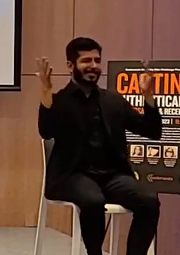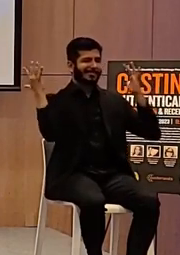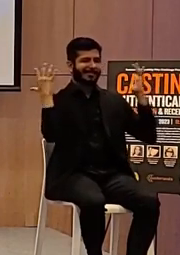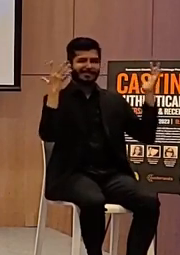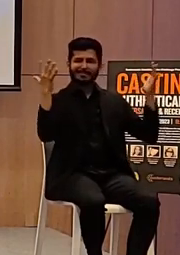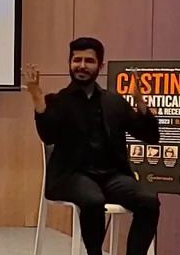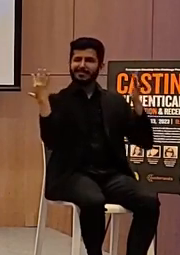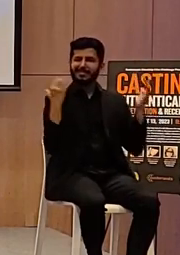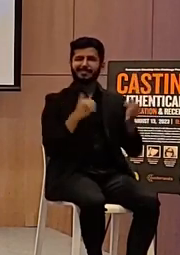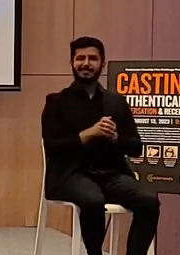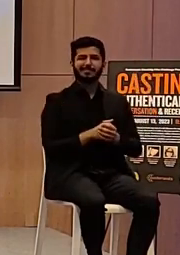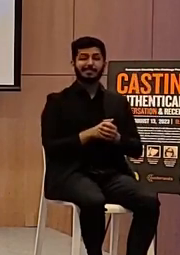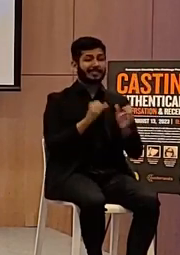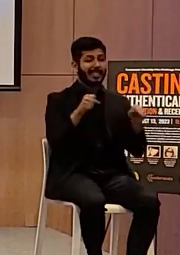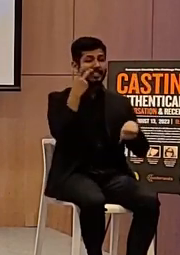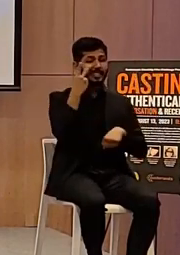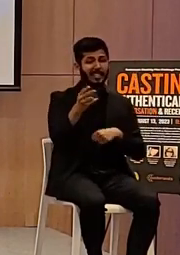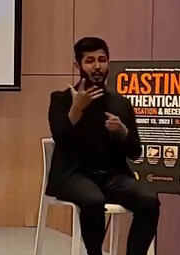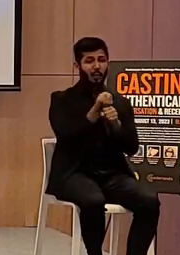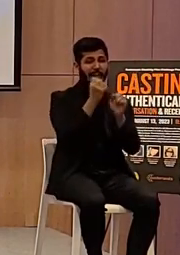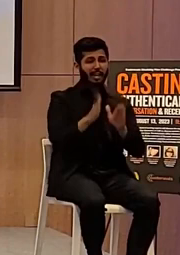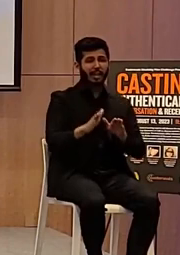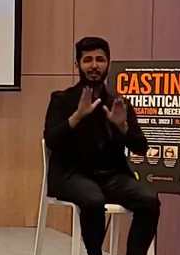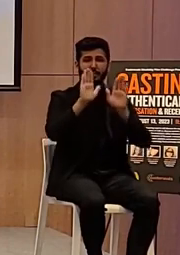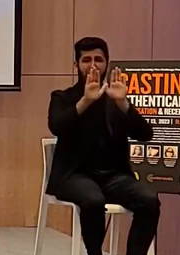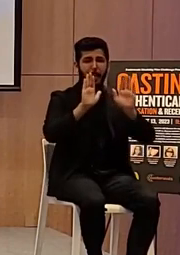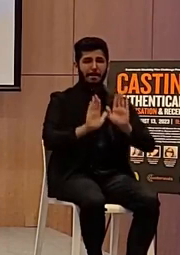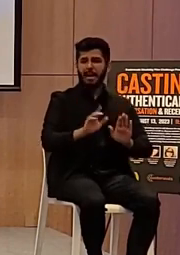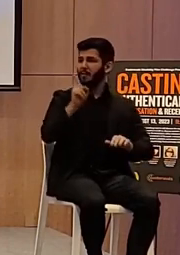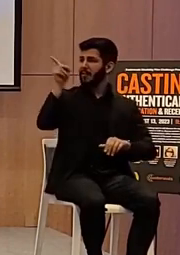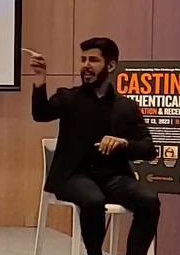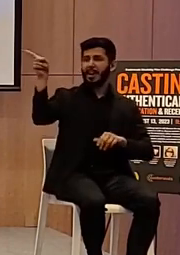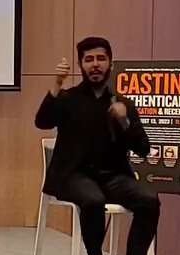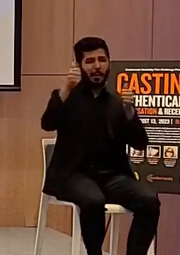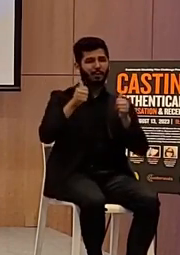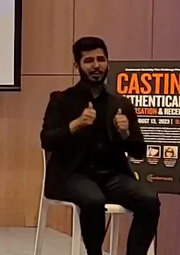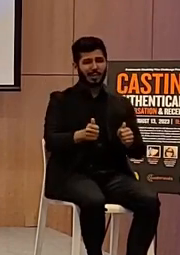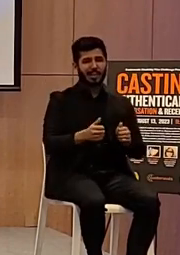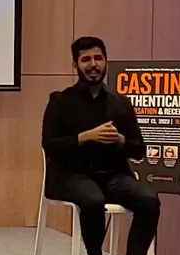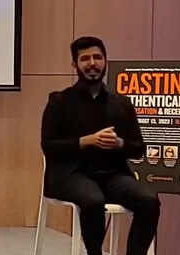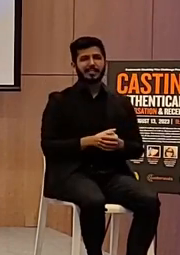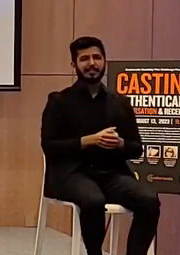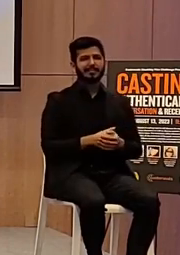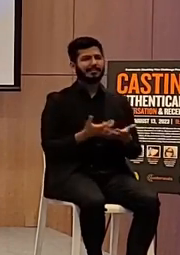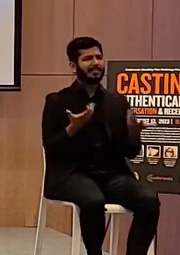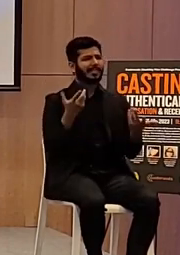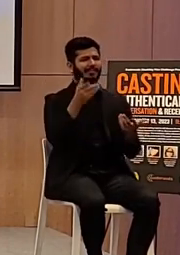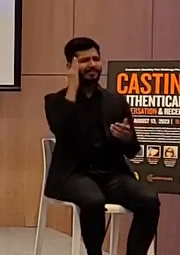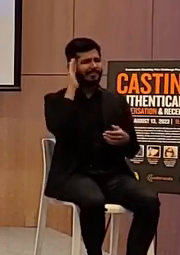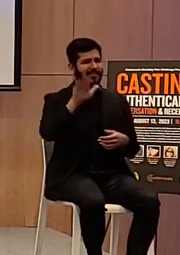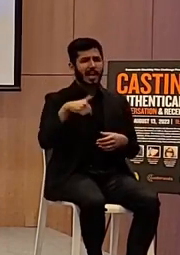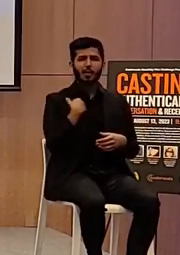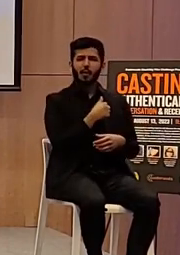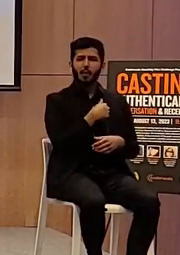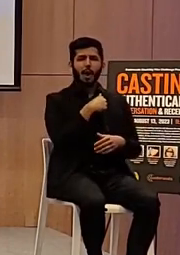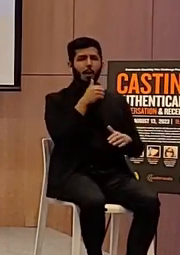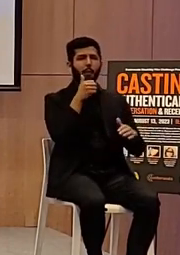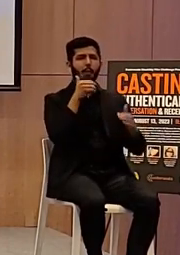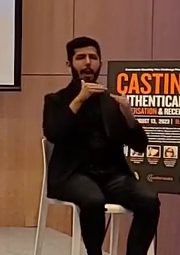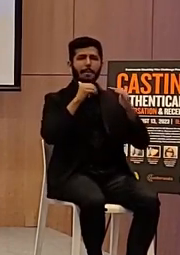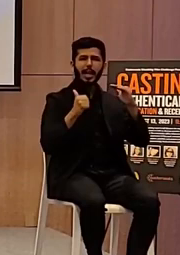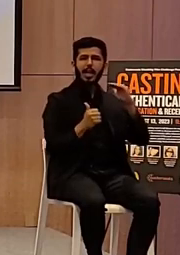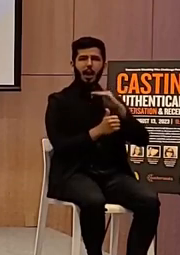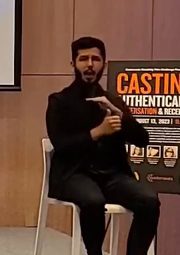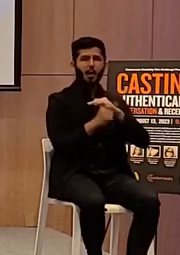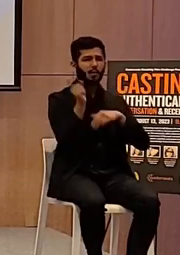You'll see those winners on that poster right over here. How cool is this? You know that we are literally right below where the